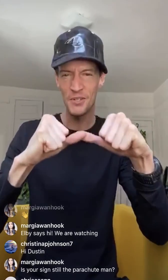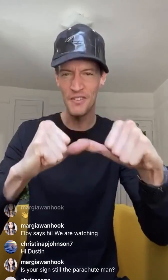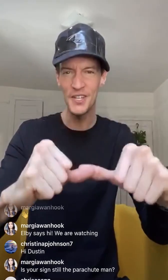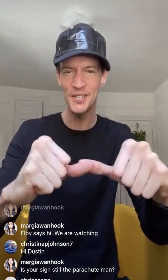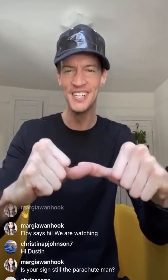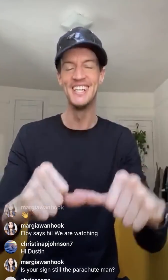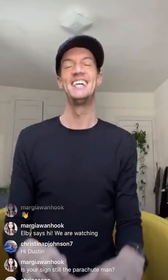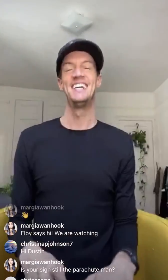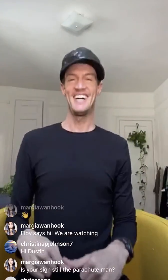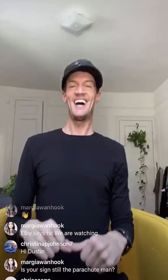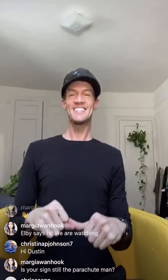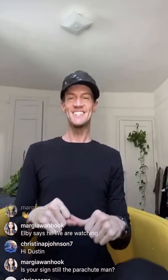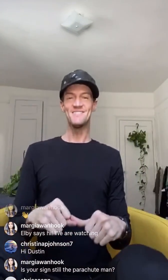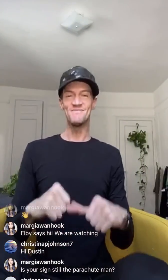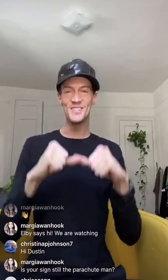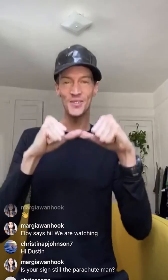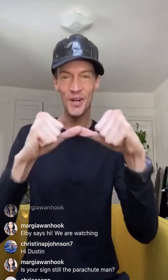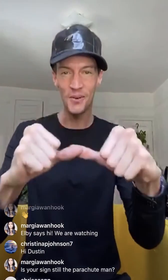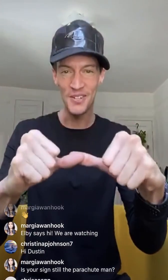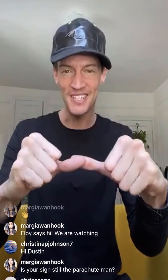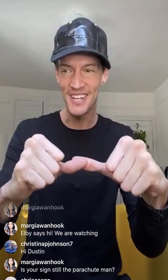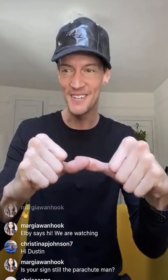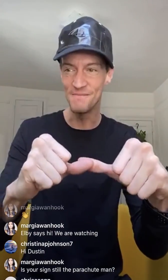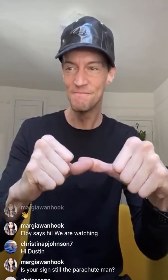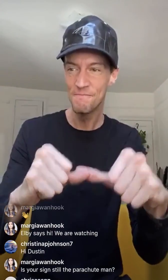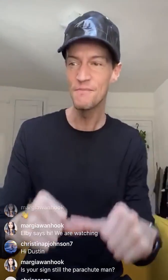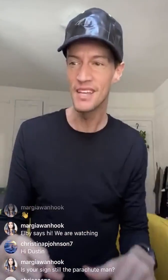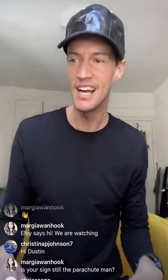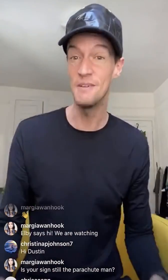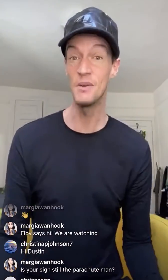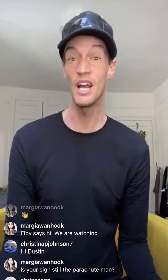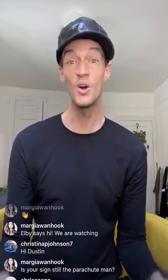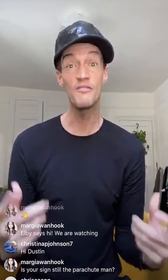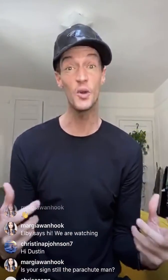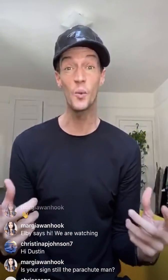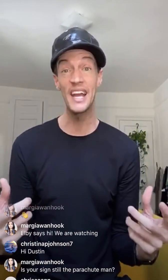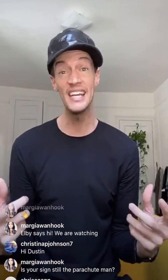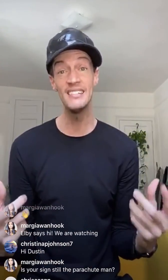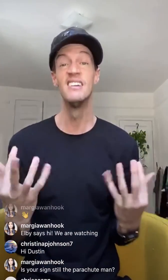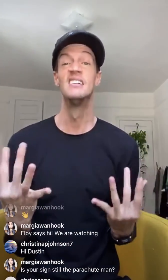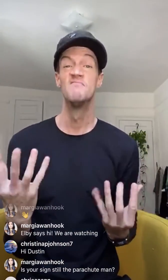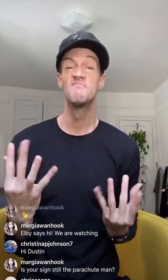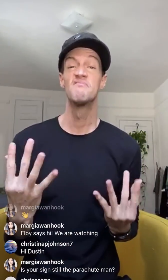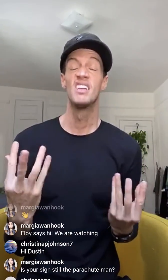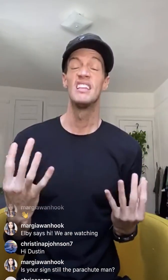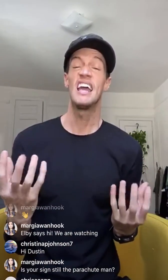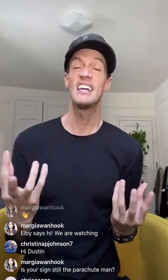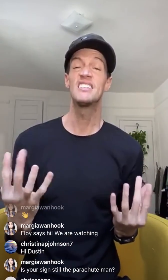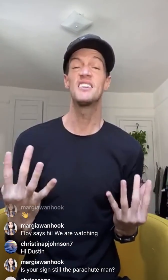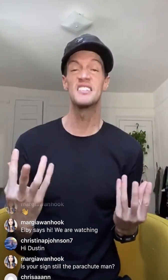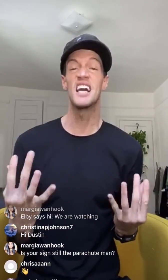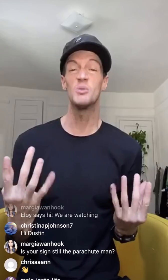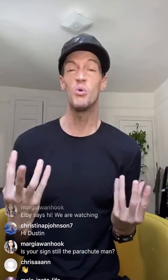persevere, you just push that thumb kind of strong arms together, and it's like, yep, we're going to get through this. We're going to continue. We're